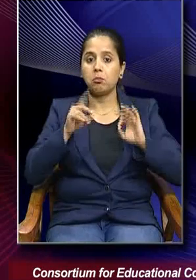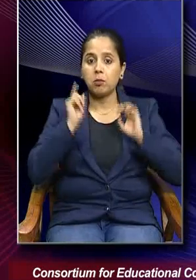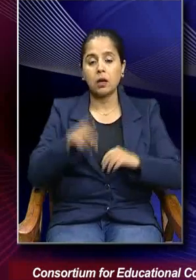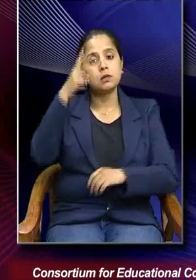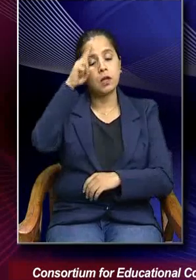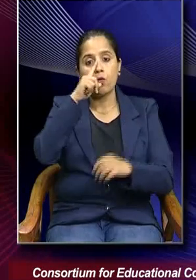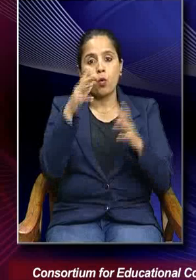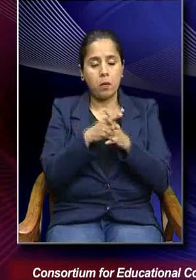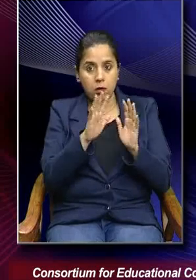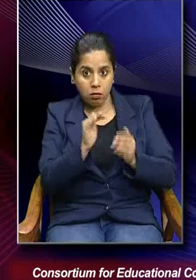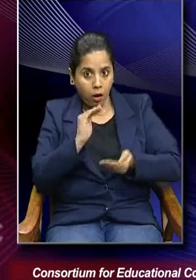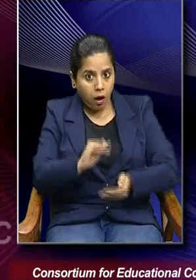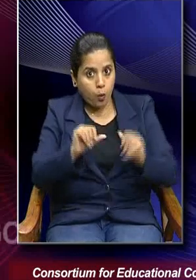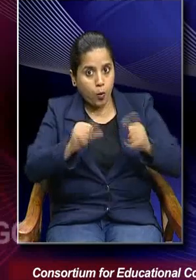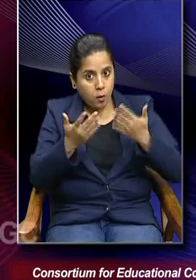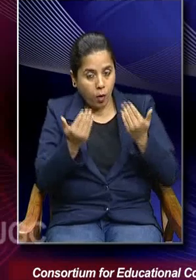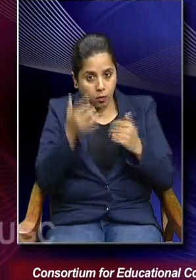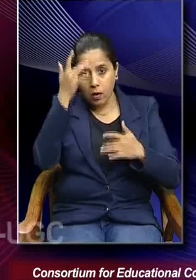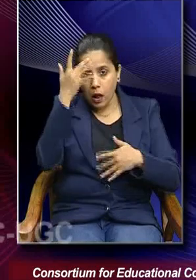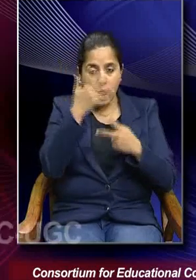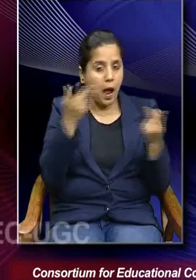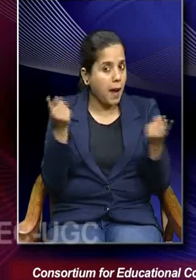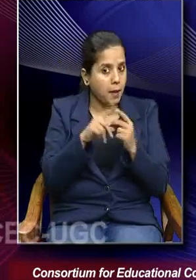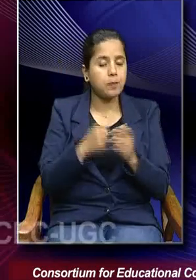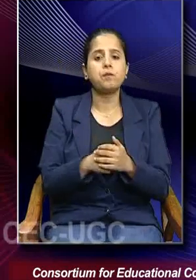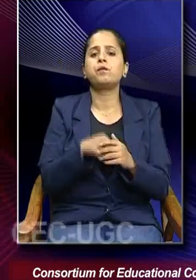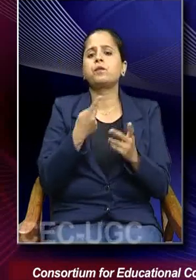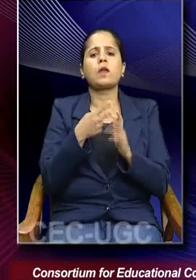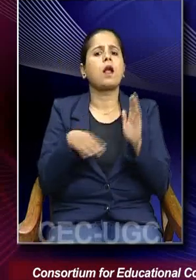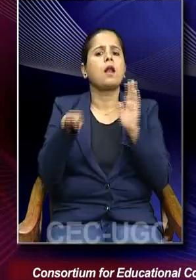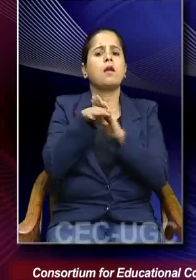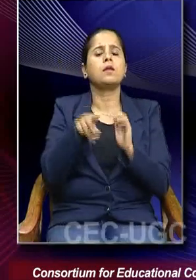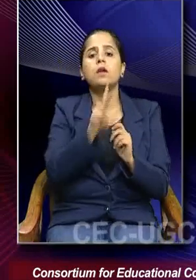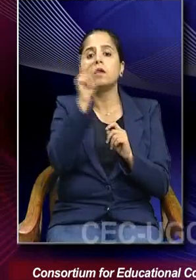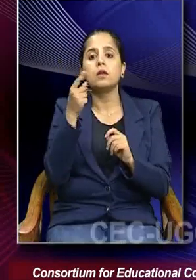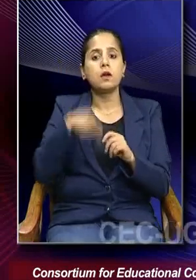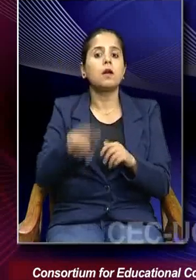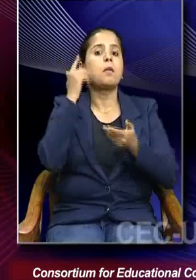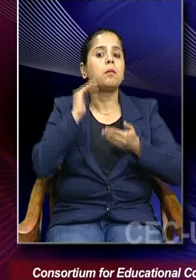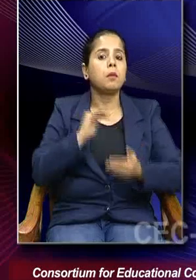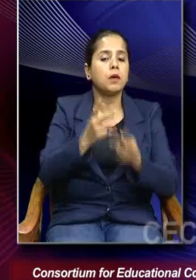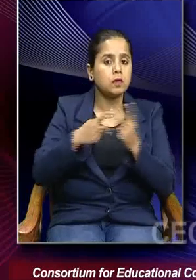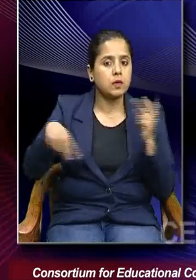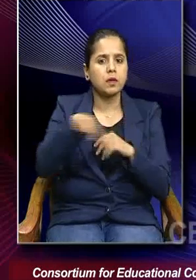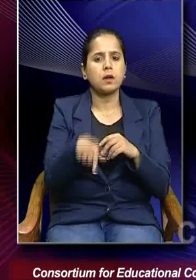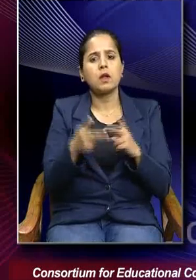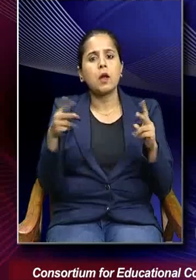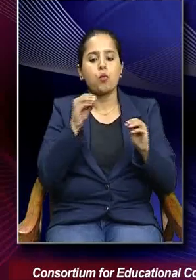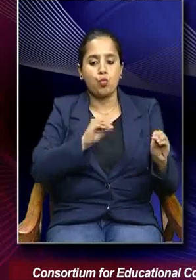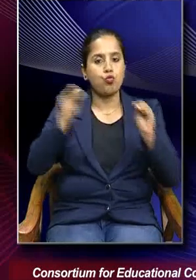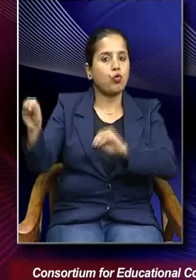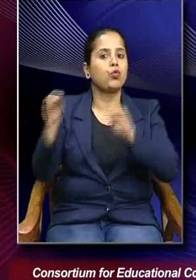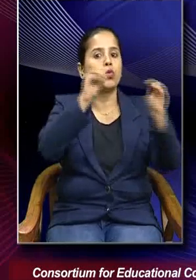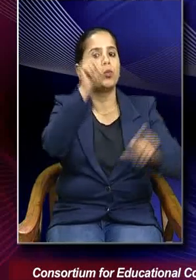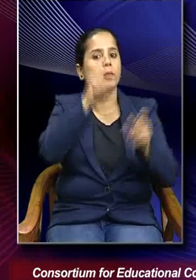of women. The second is the level on trends in birth rate, death rate, and migration. So